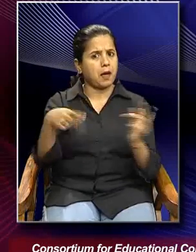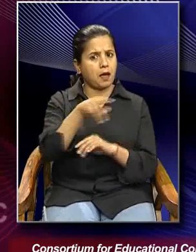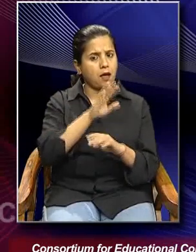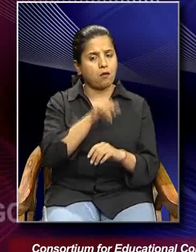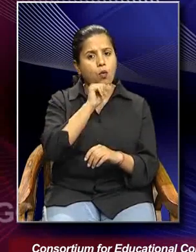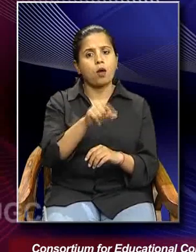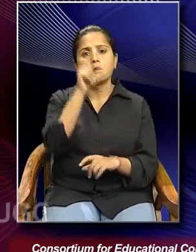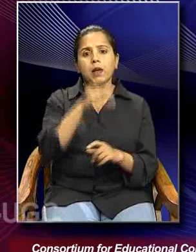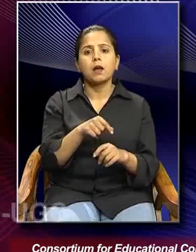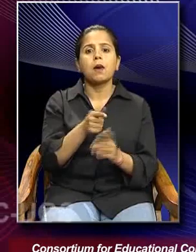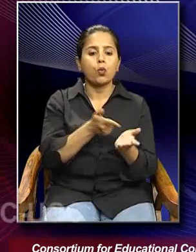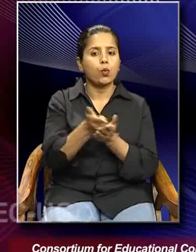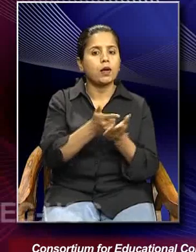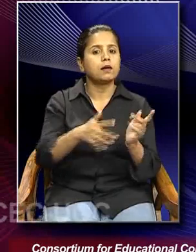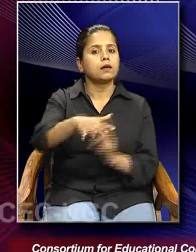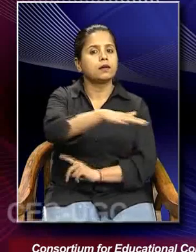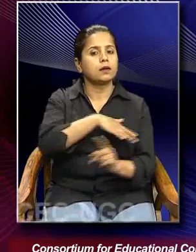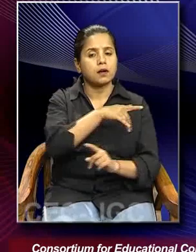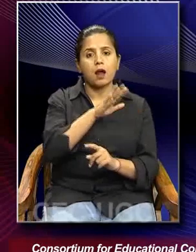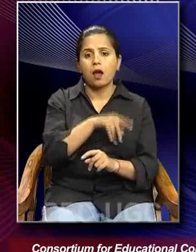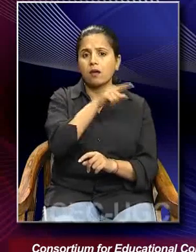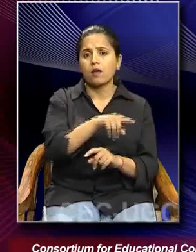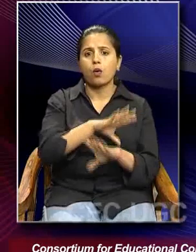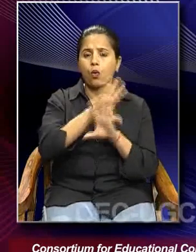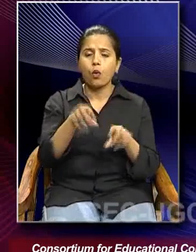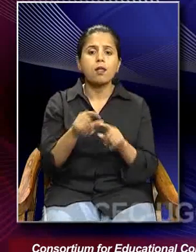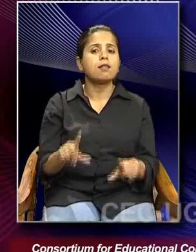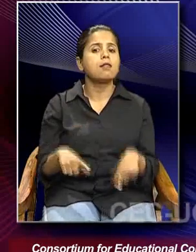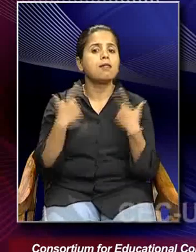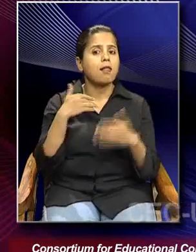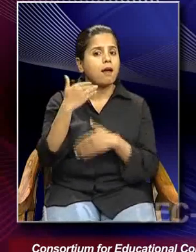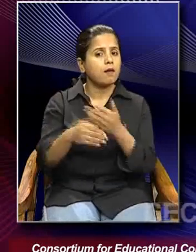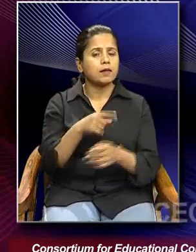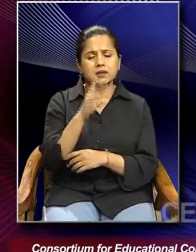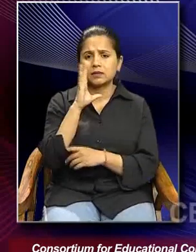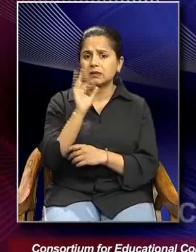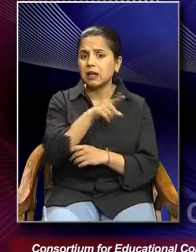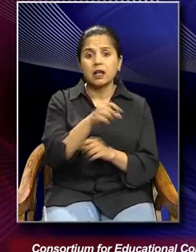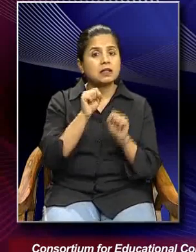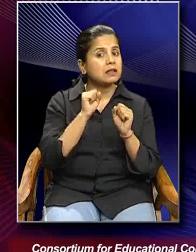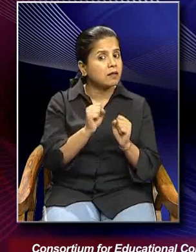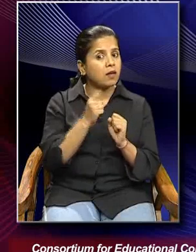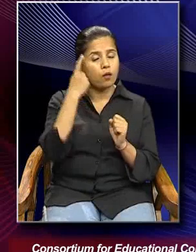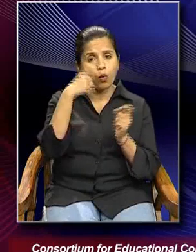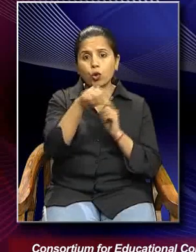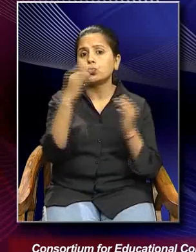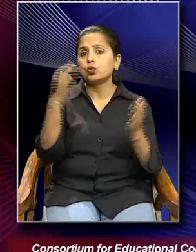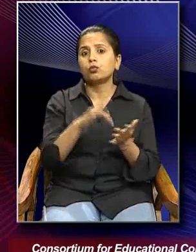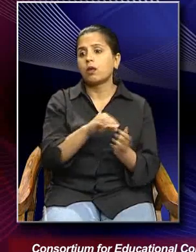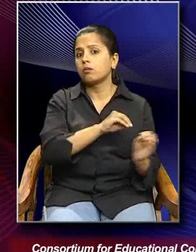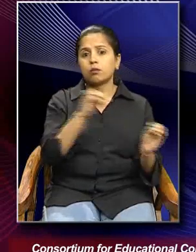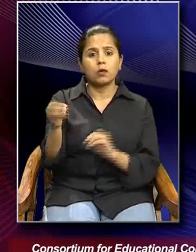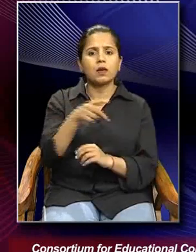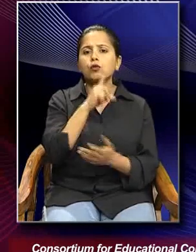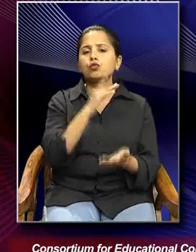native villages and they have spent their entire lifetime. It is very difficult for them to move out to a new place because they are